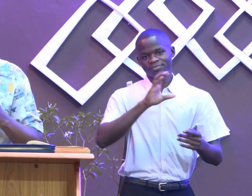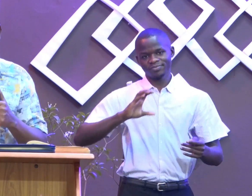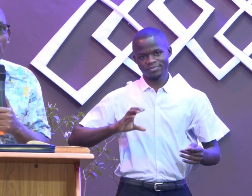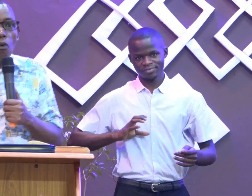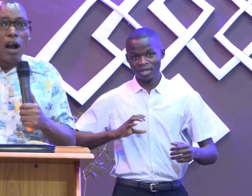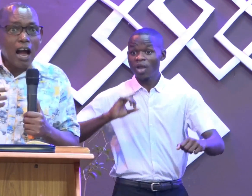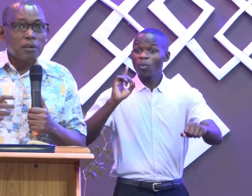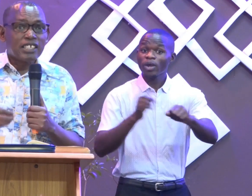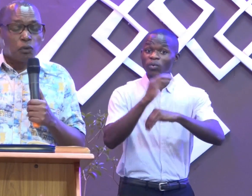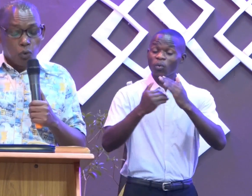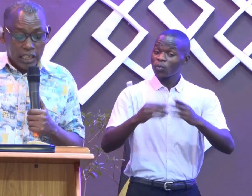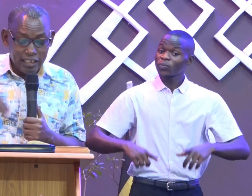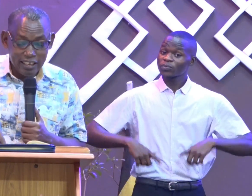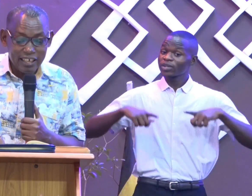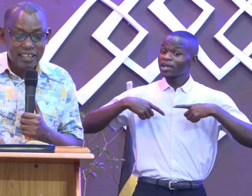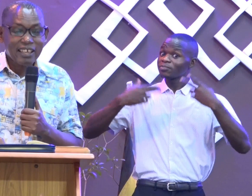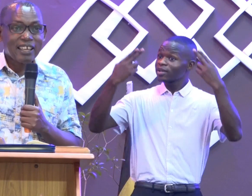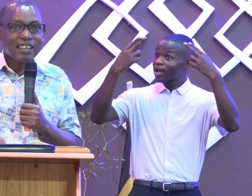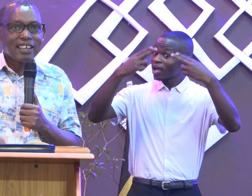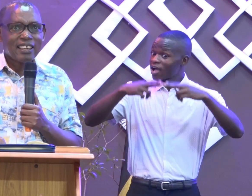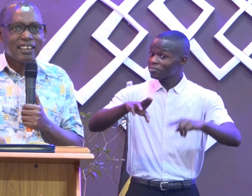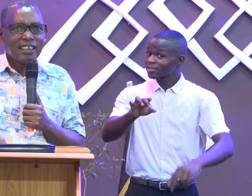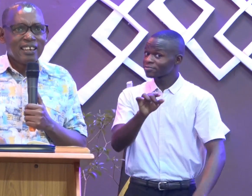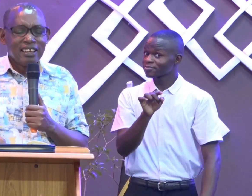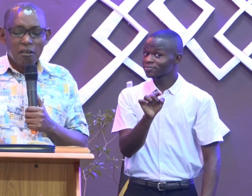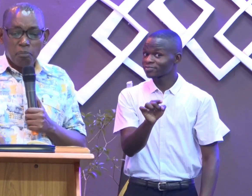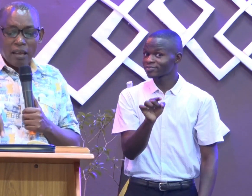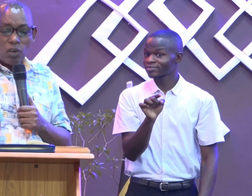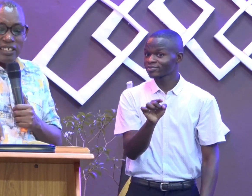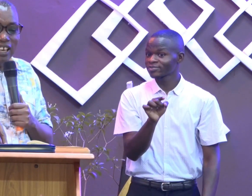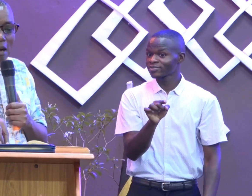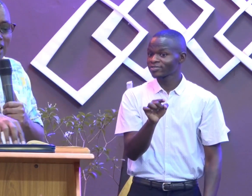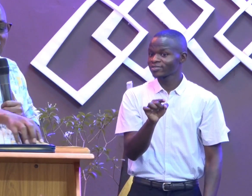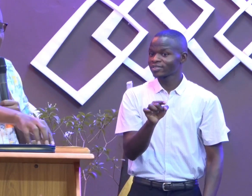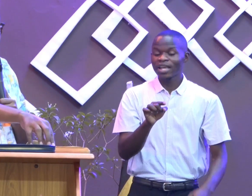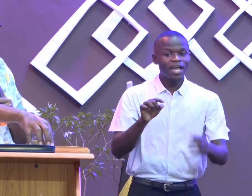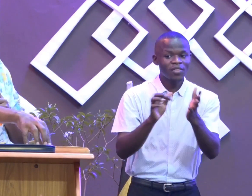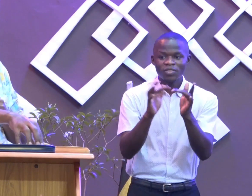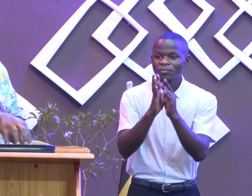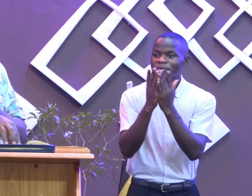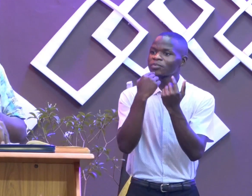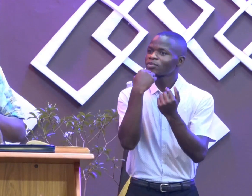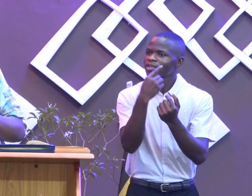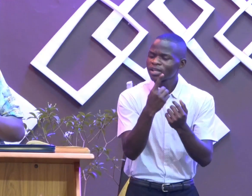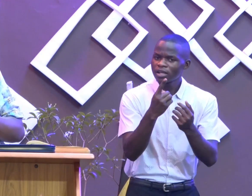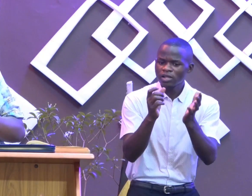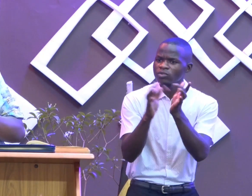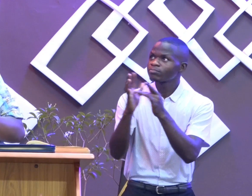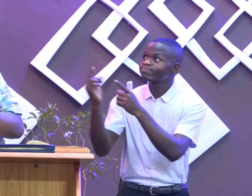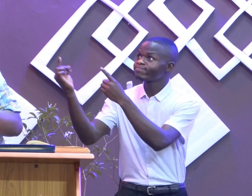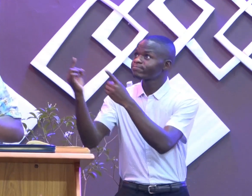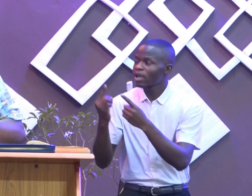Jesus. Ngobulamu bwabwe kituukiridde. When in their life it has been fulfilled. What the Bible